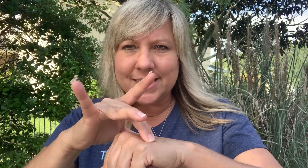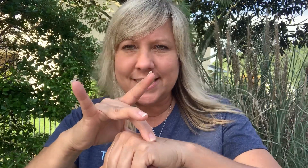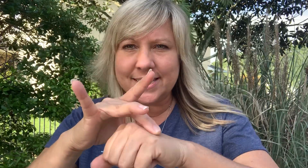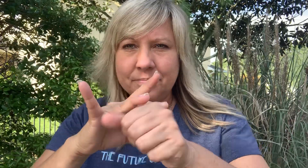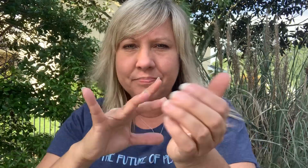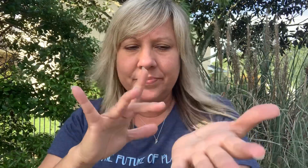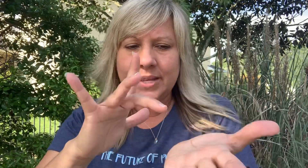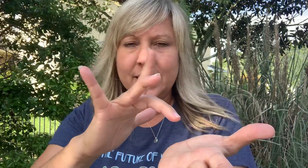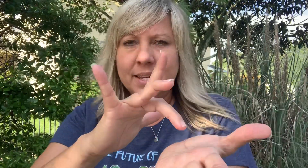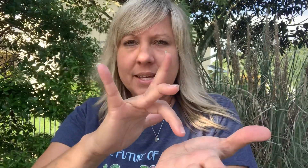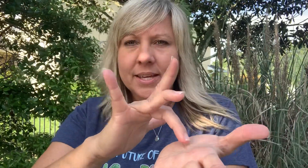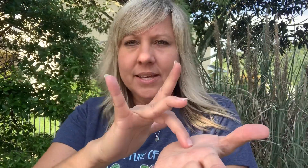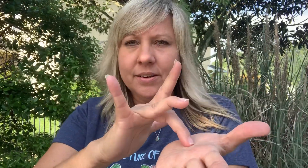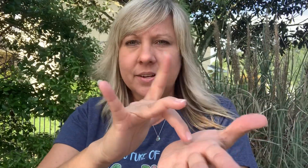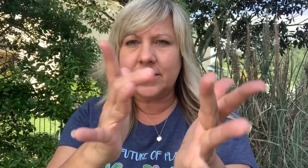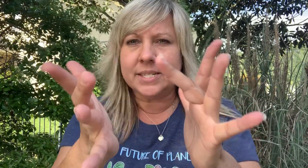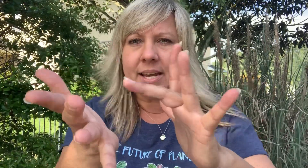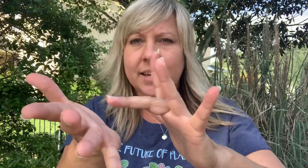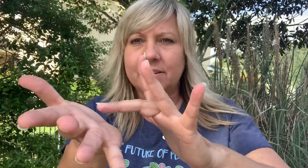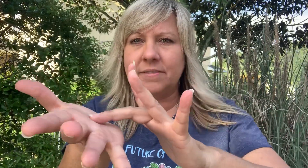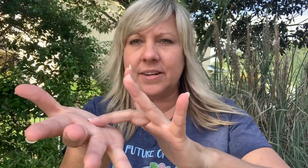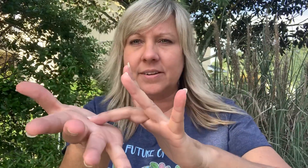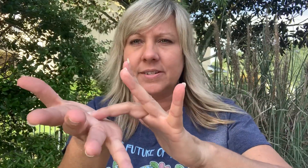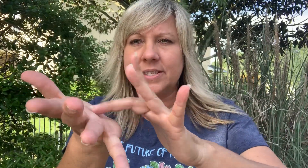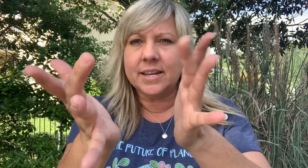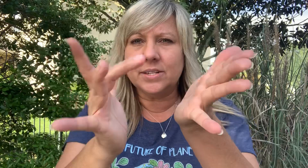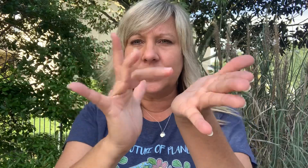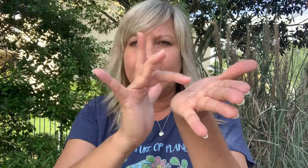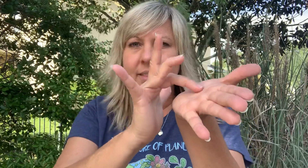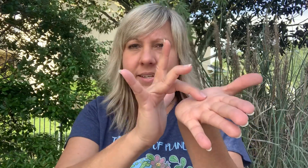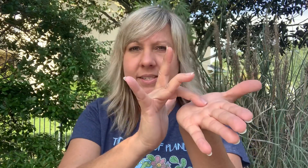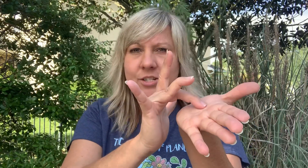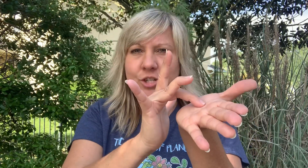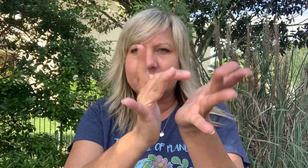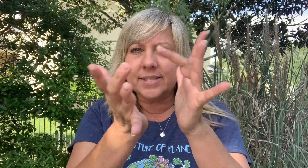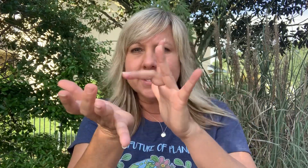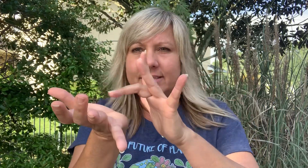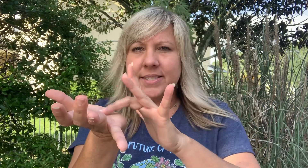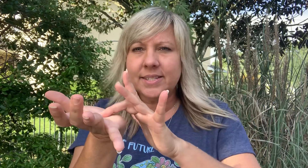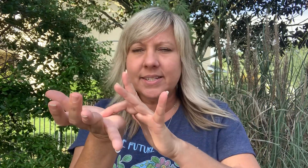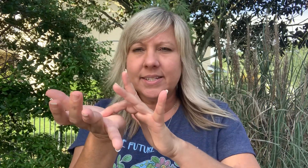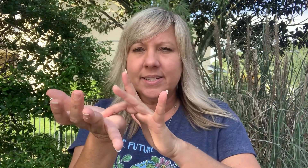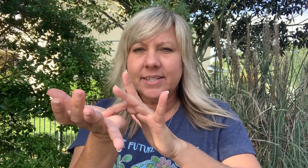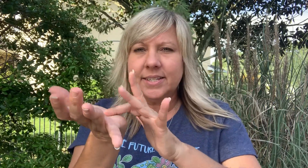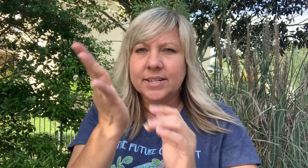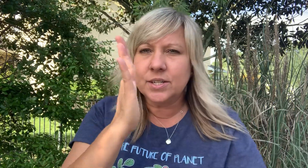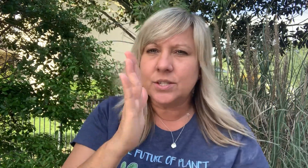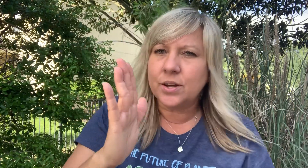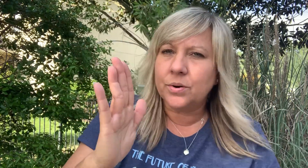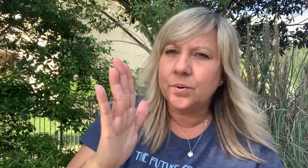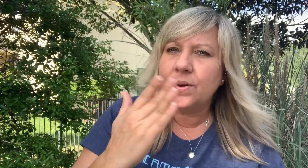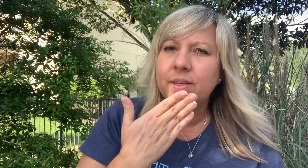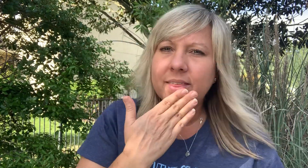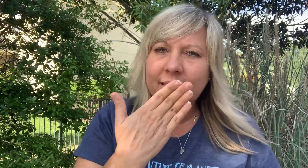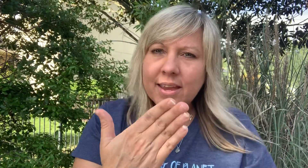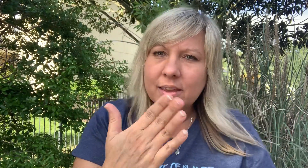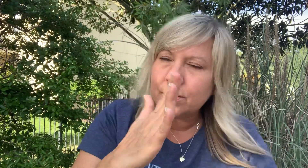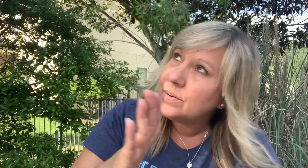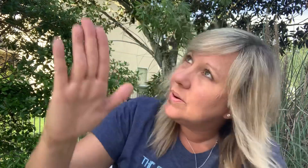Jesus. You're going to take your fingers and do like this, Jesus. So thank you,